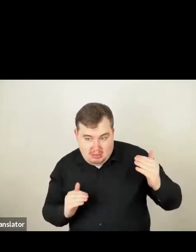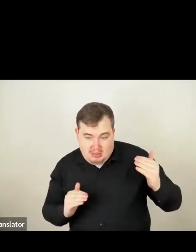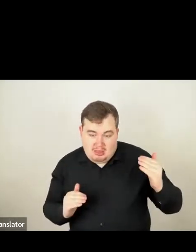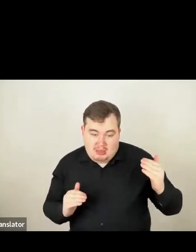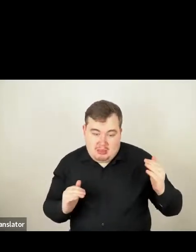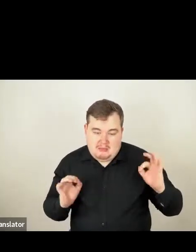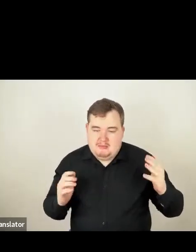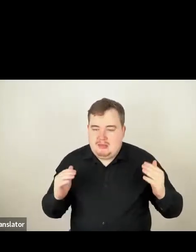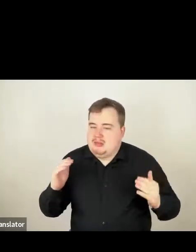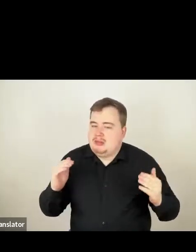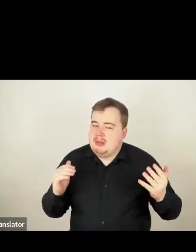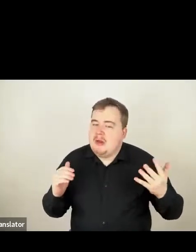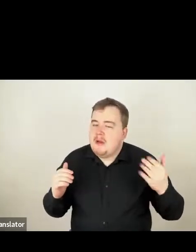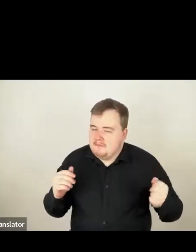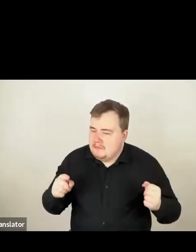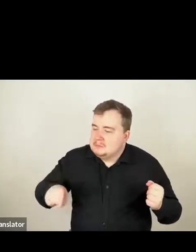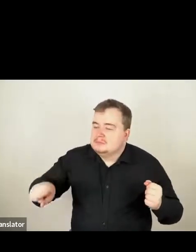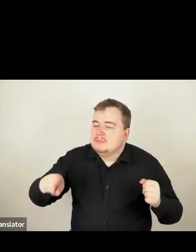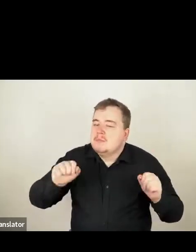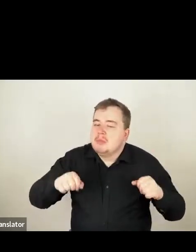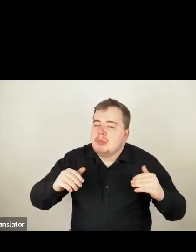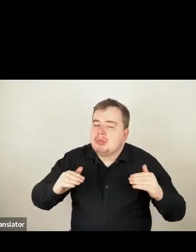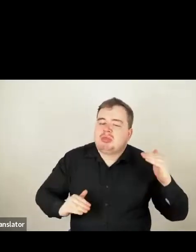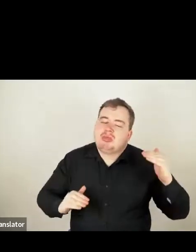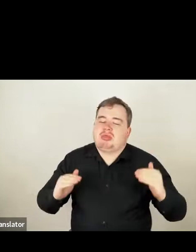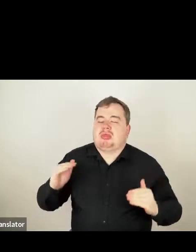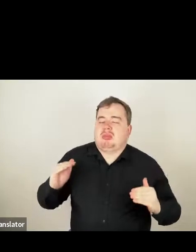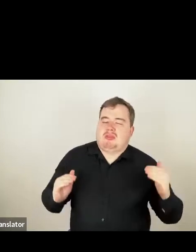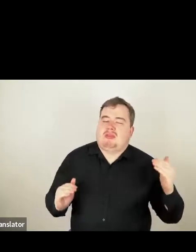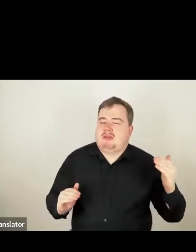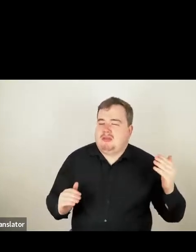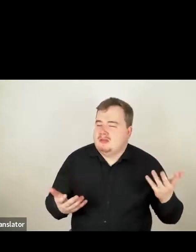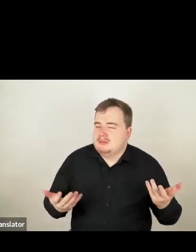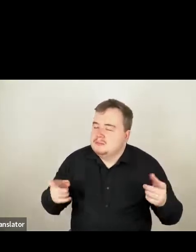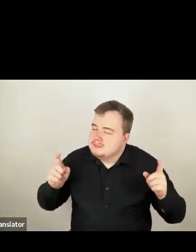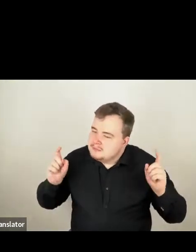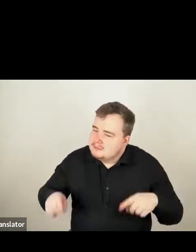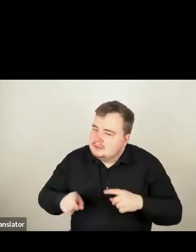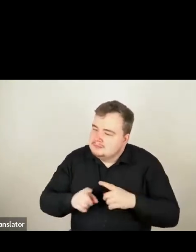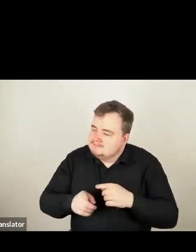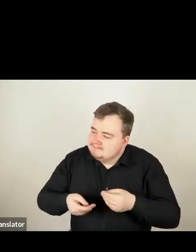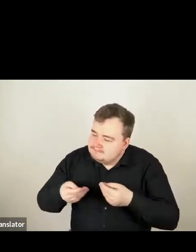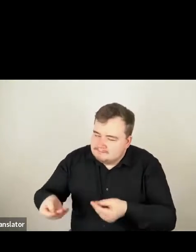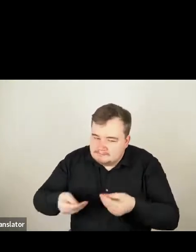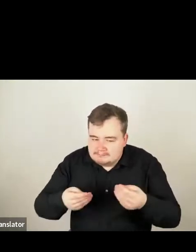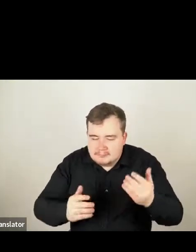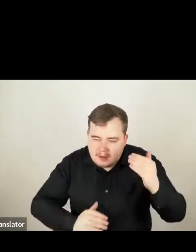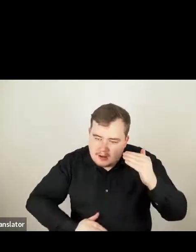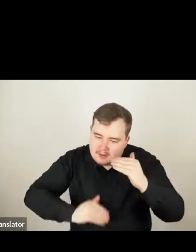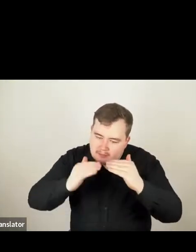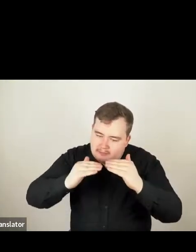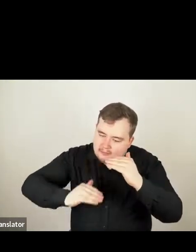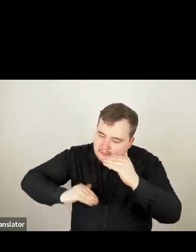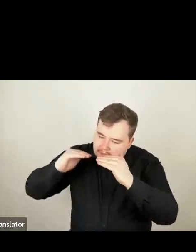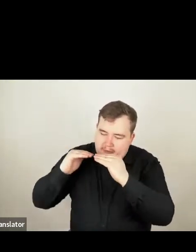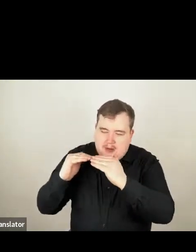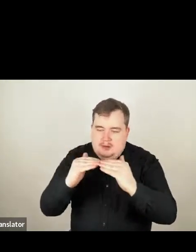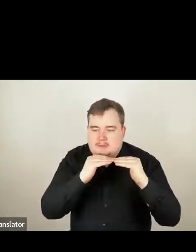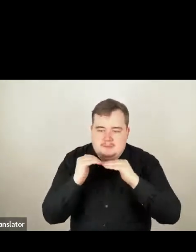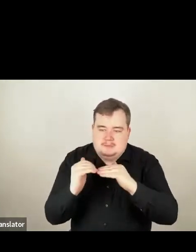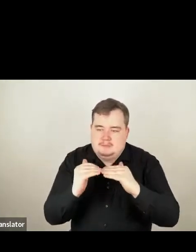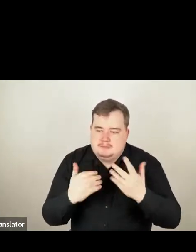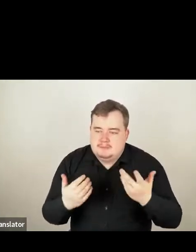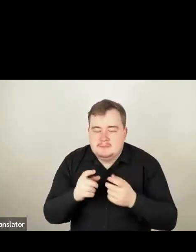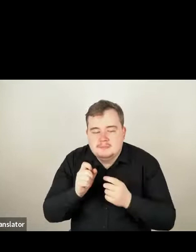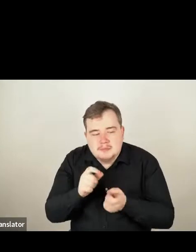cities that do have opportunities for both men and women to compete in fair ways. But there are